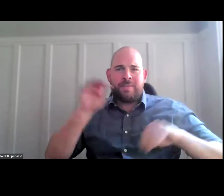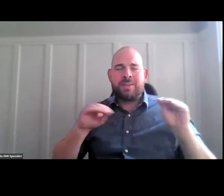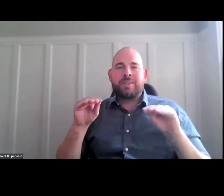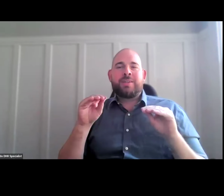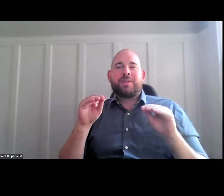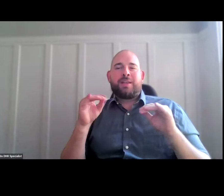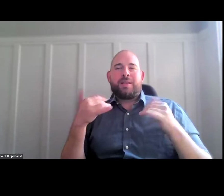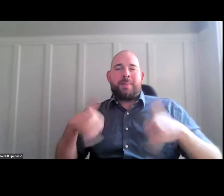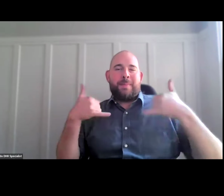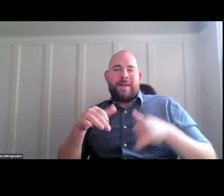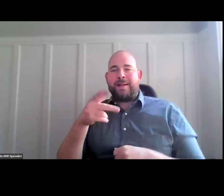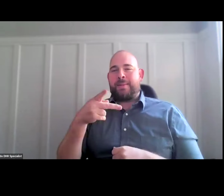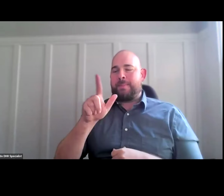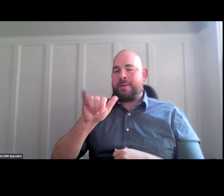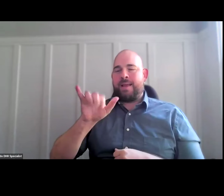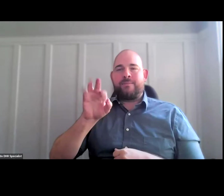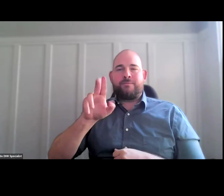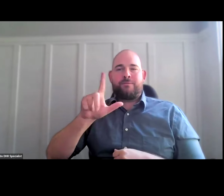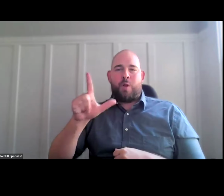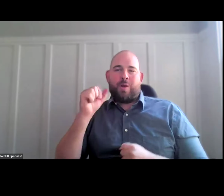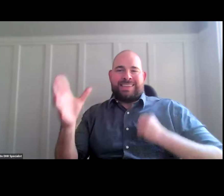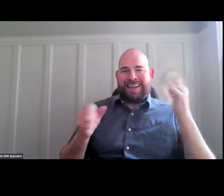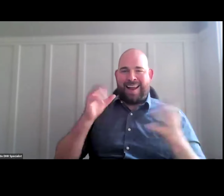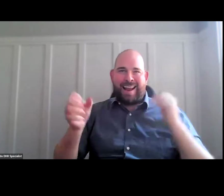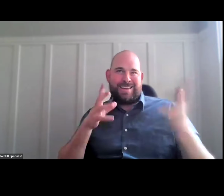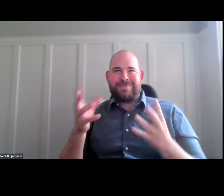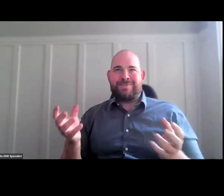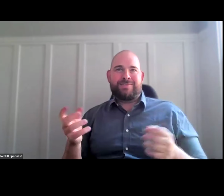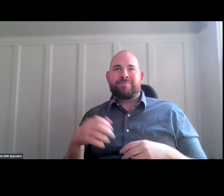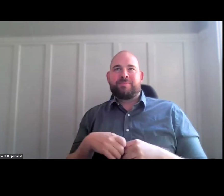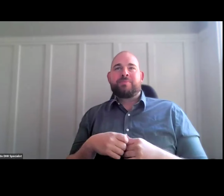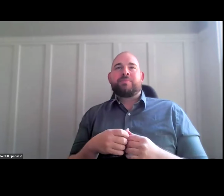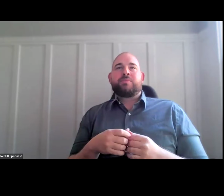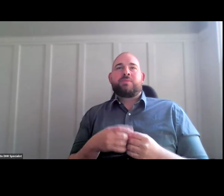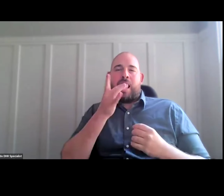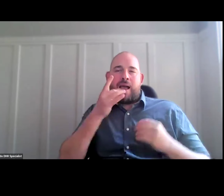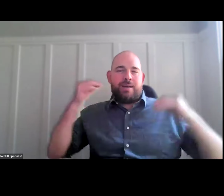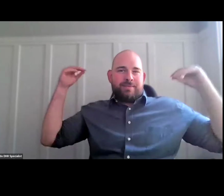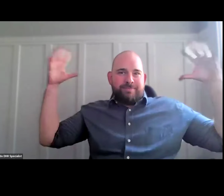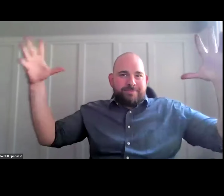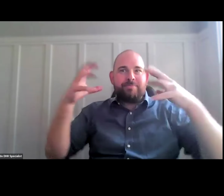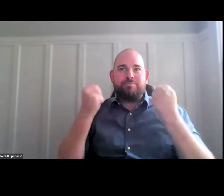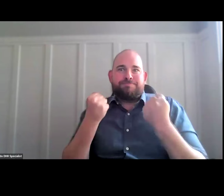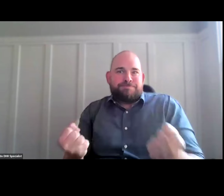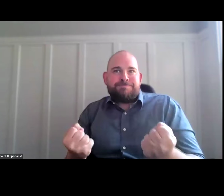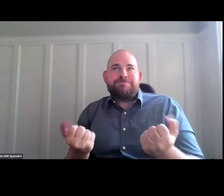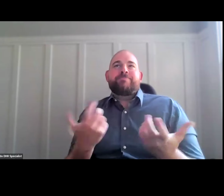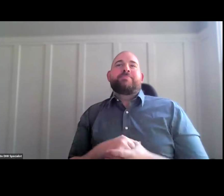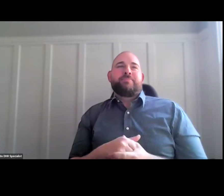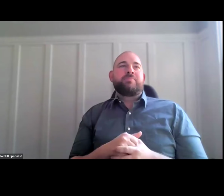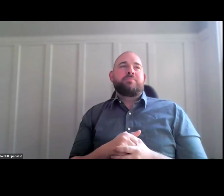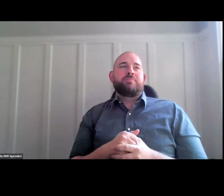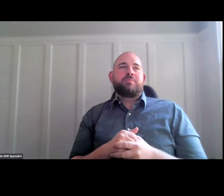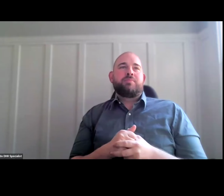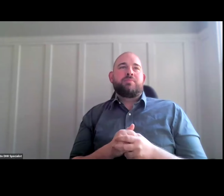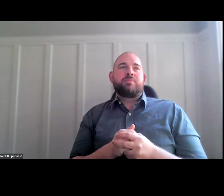events, dances, body movements, facial expression, they're a bit more playful in their communication